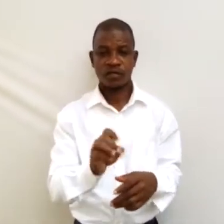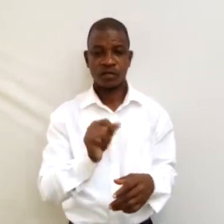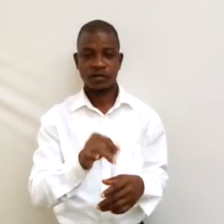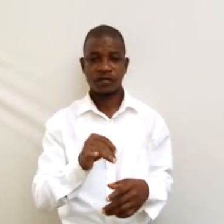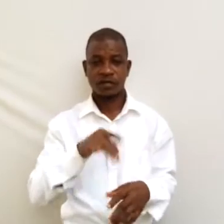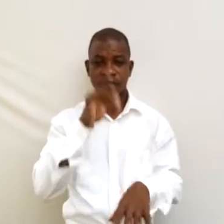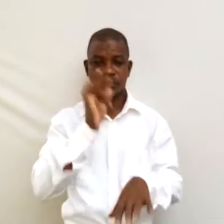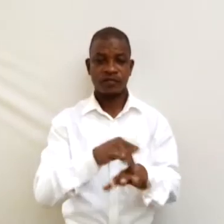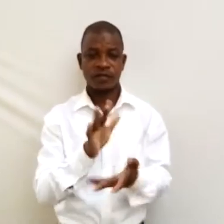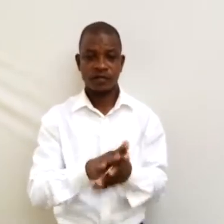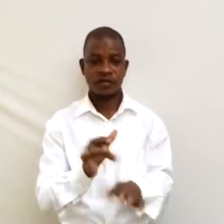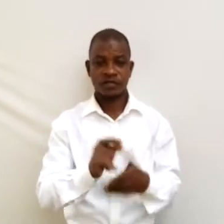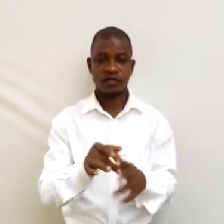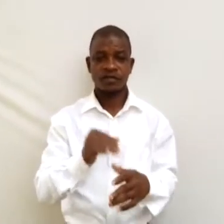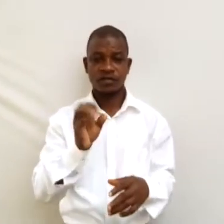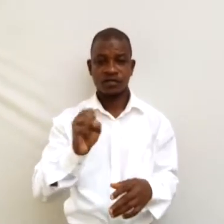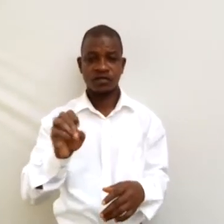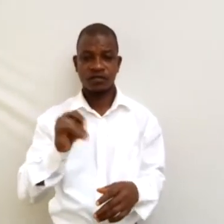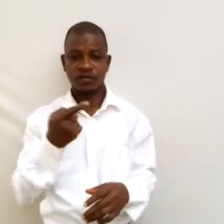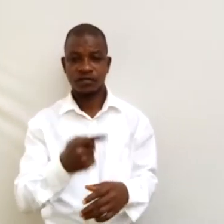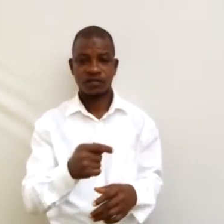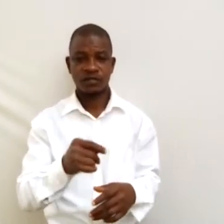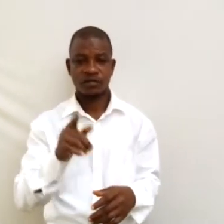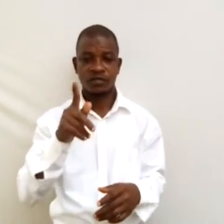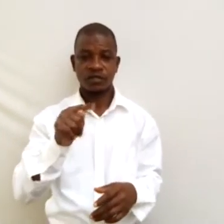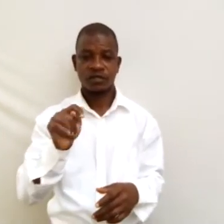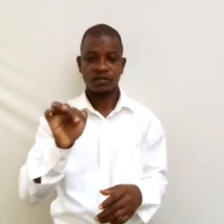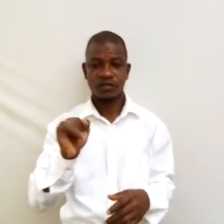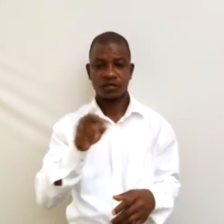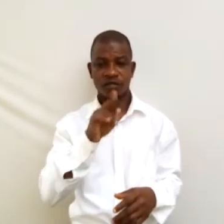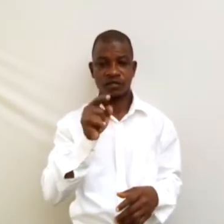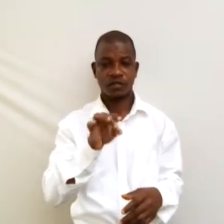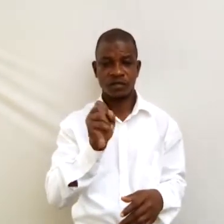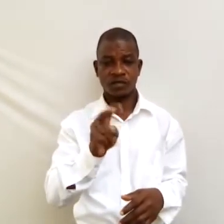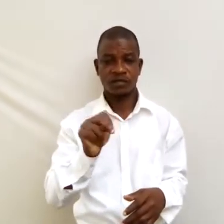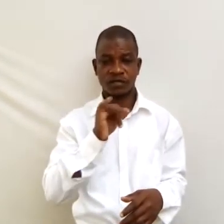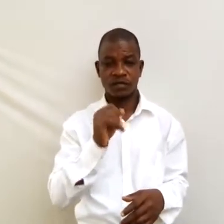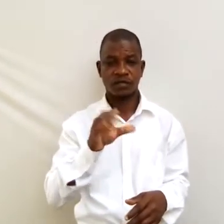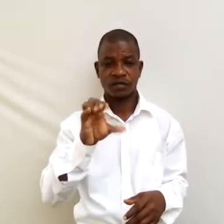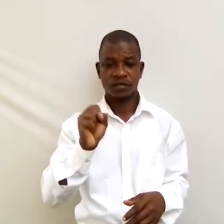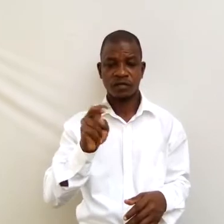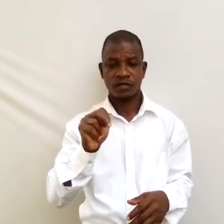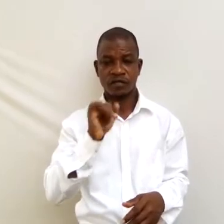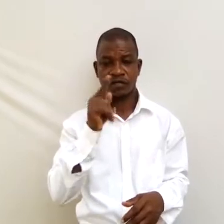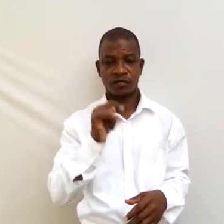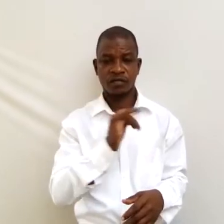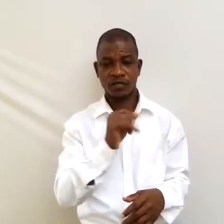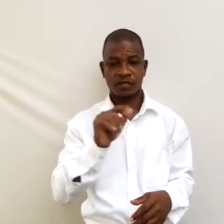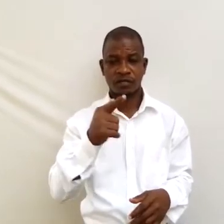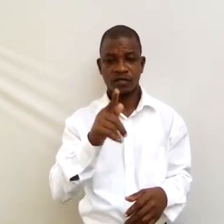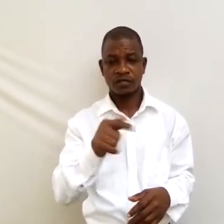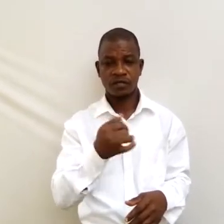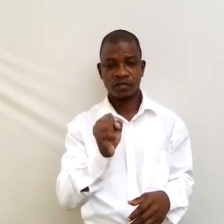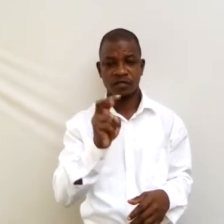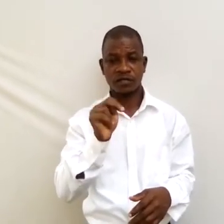infection, syphilis, trichomoniasis, chancroid, genital herpes,